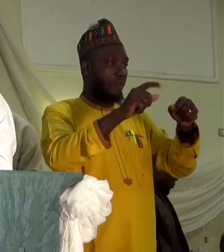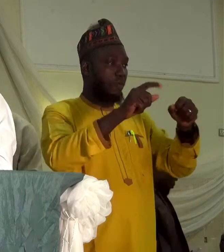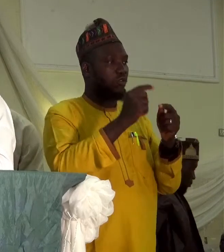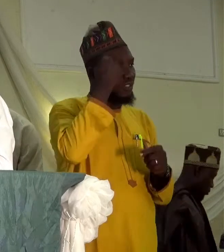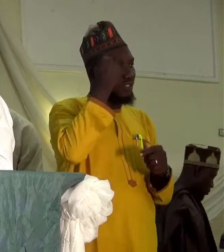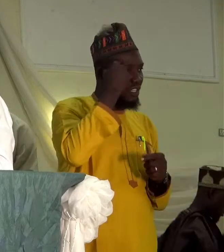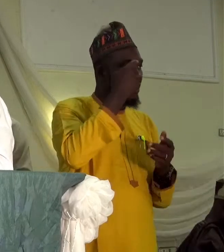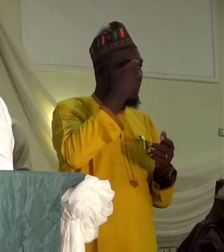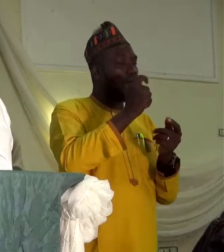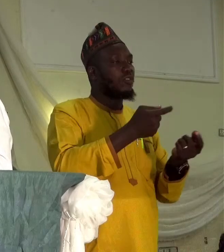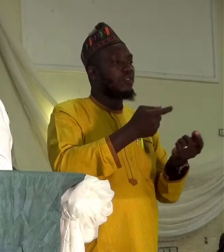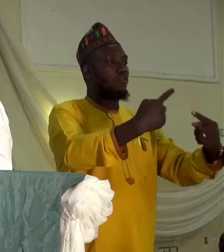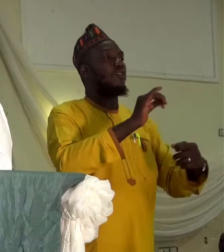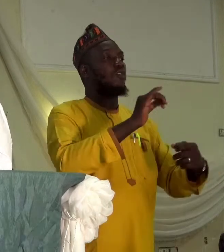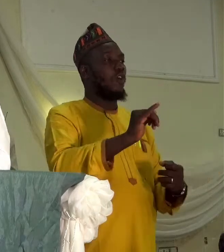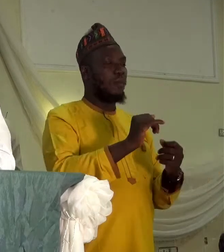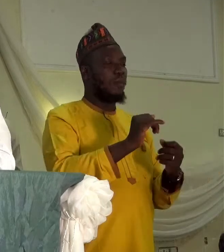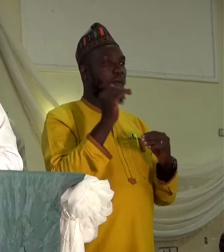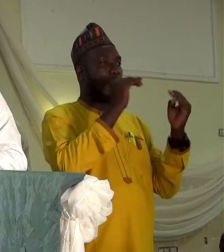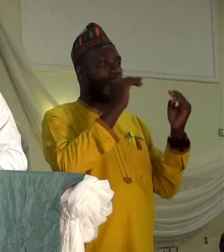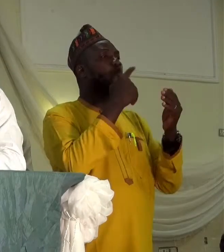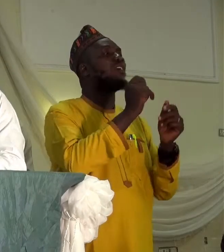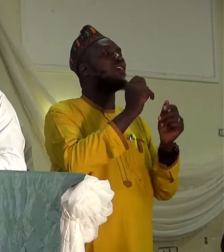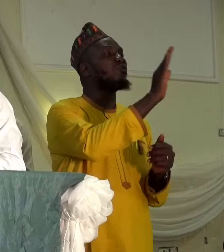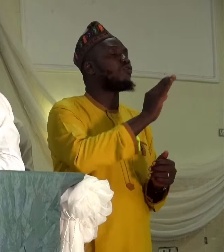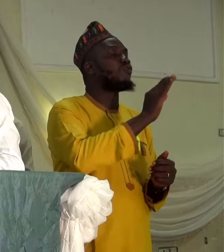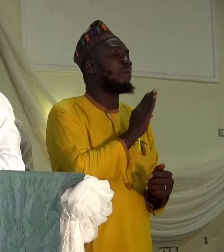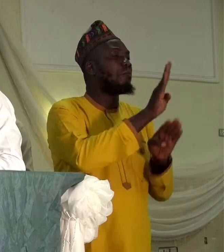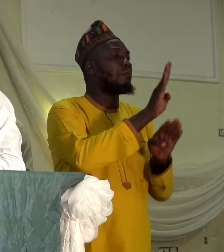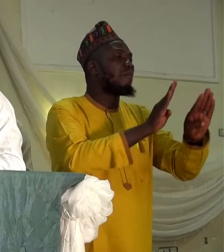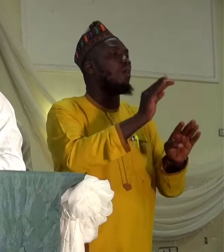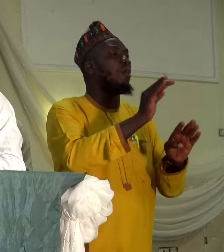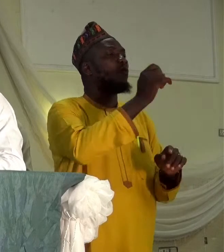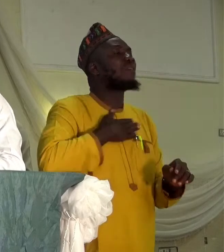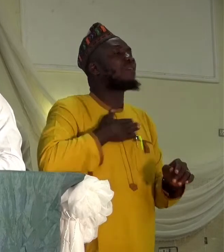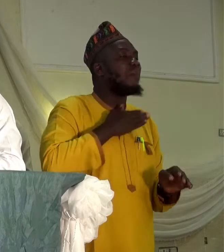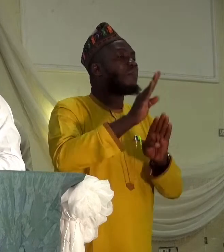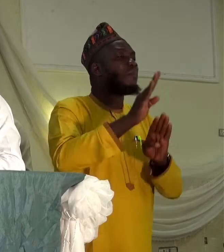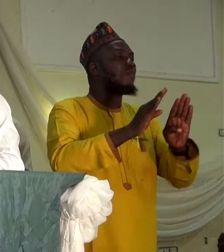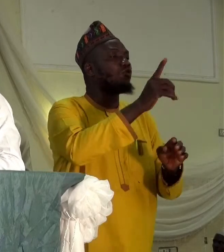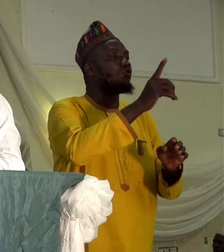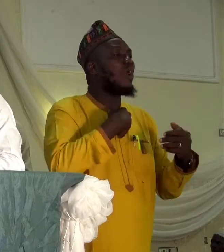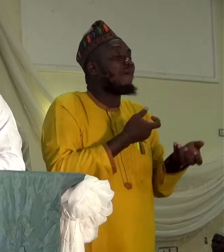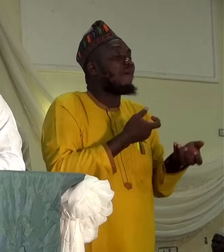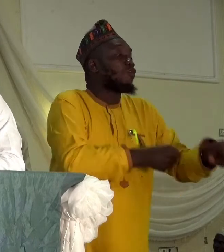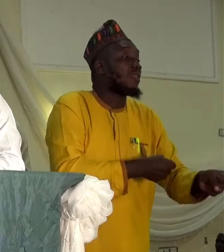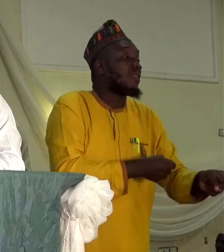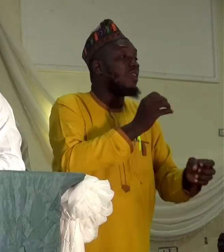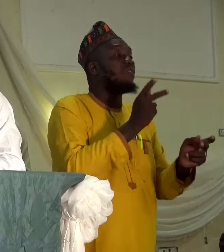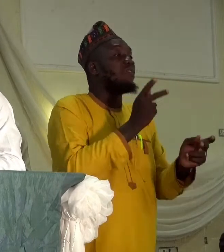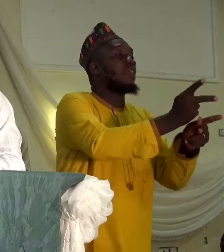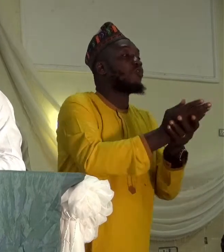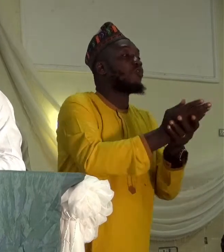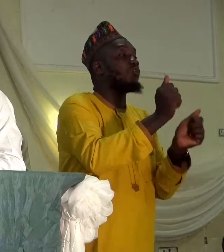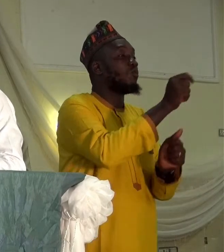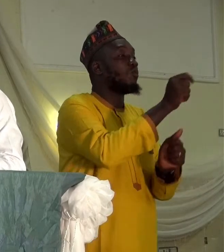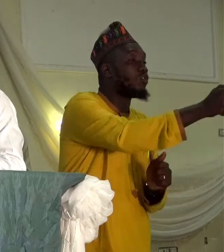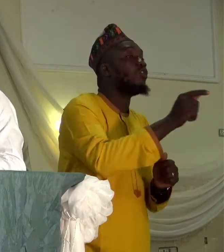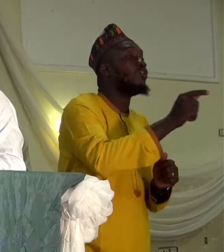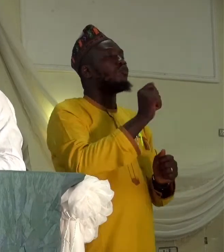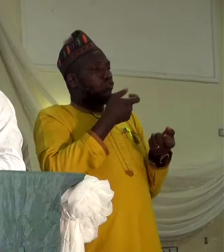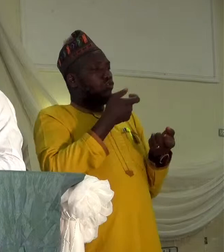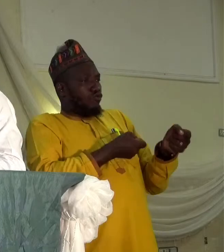very best about you. Kini wa re kini wa temi njo la mo na ti ba fi nkan si olowo njo wo gan so gbara re